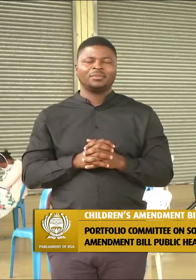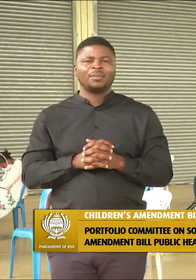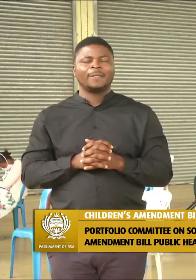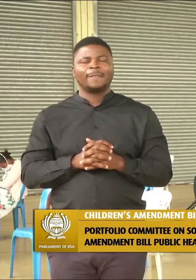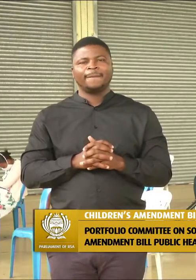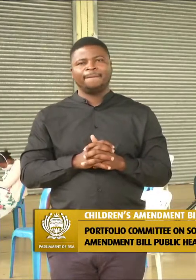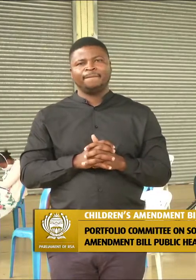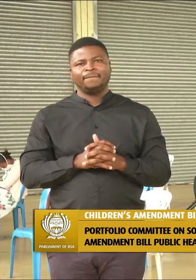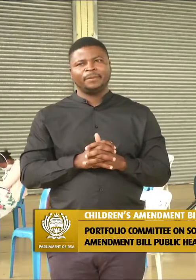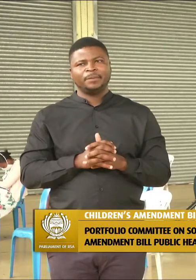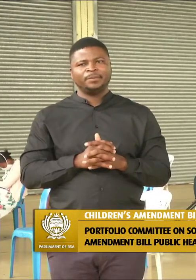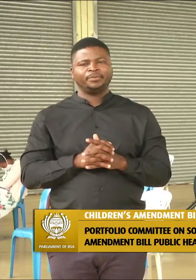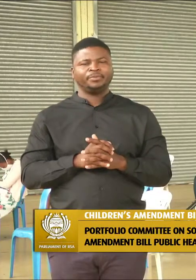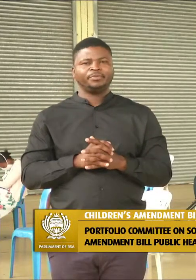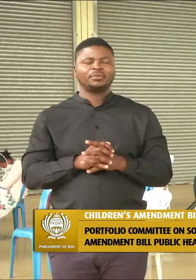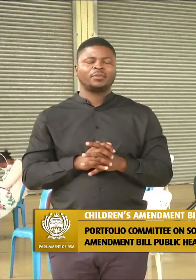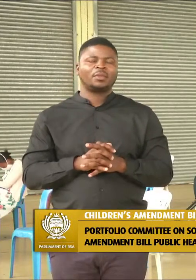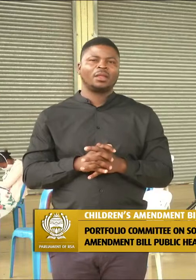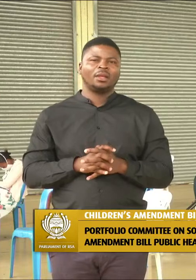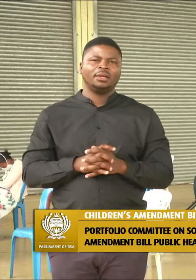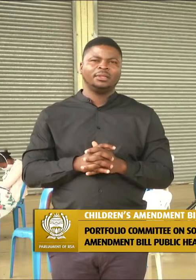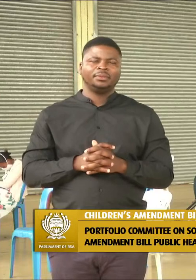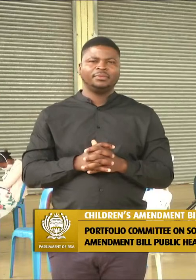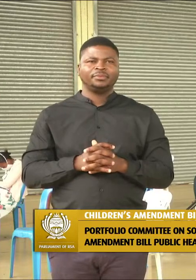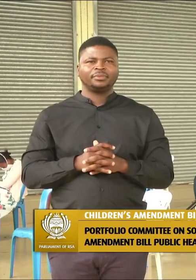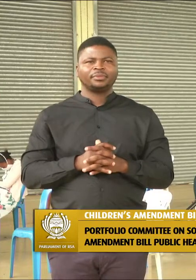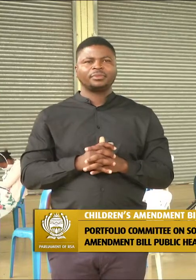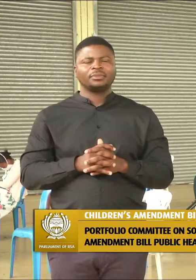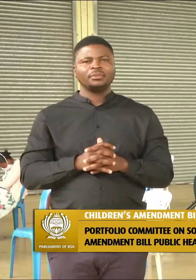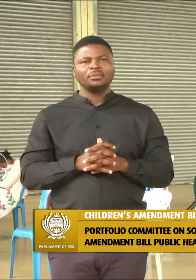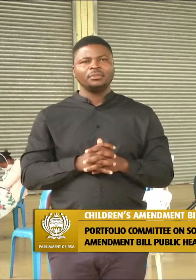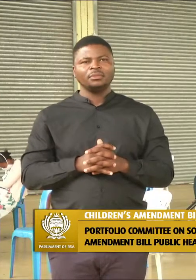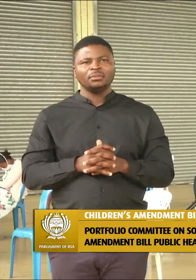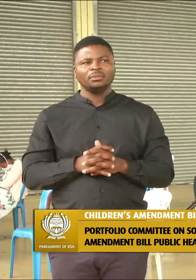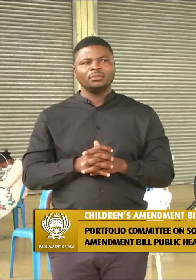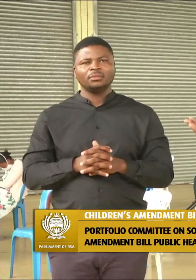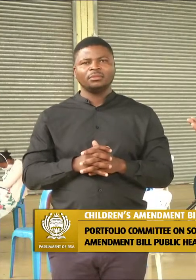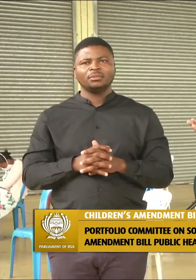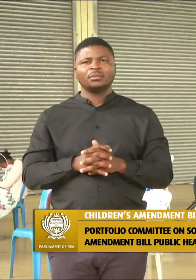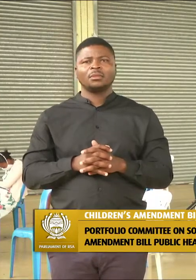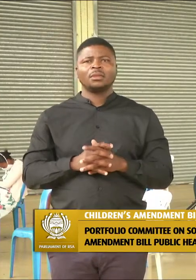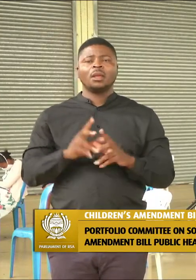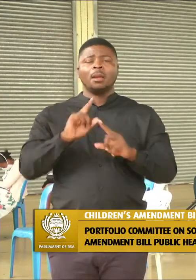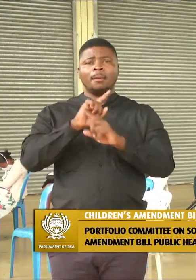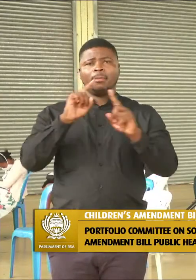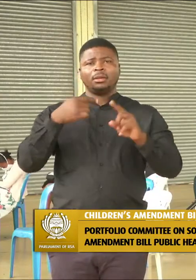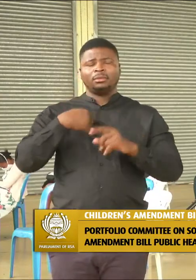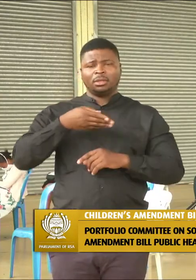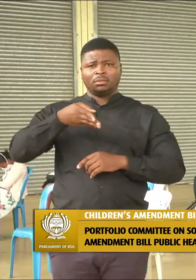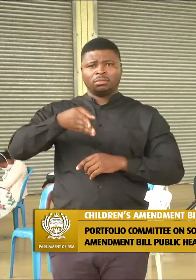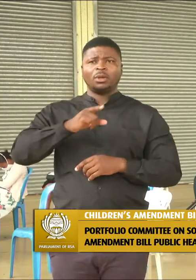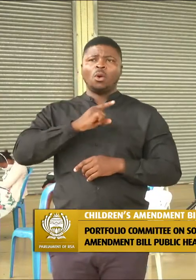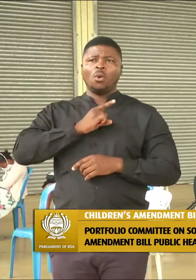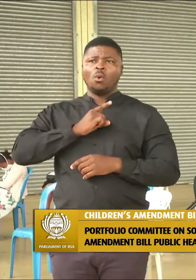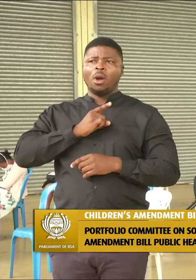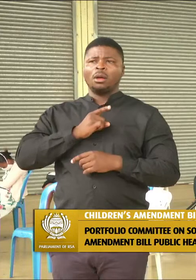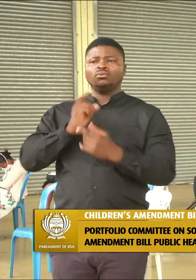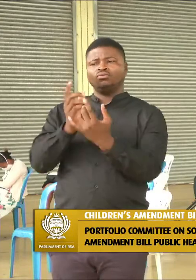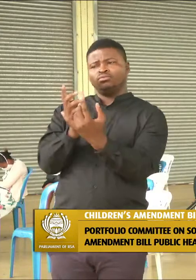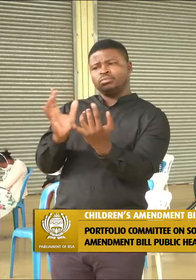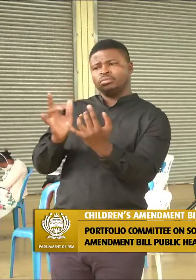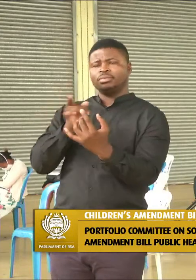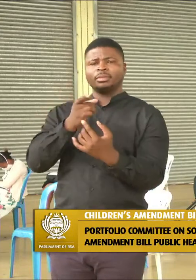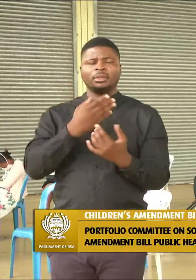ngokunye kwami okungithintayo ngoba kuyethusa. I'm here for you to hear me. Ngilana kuze